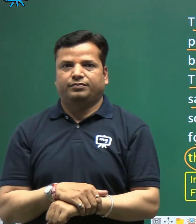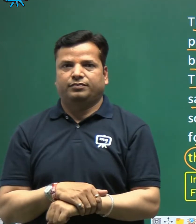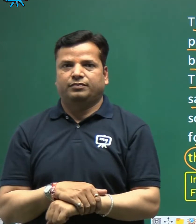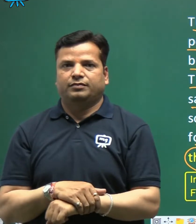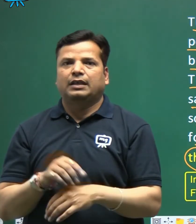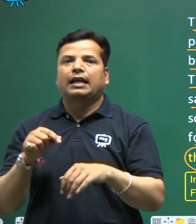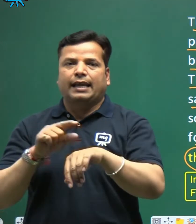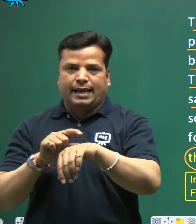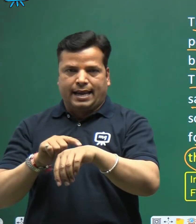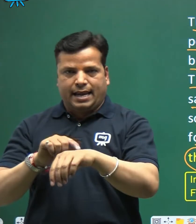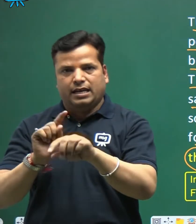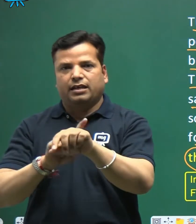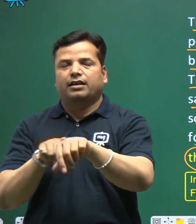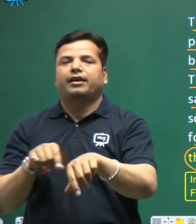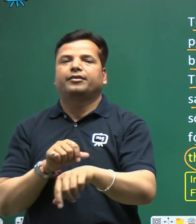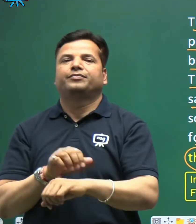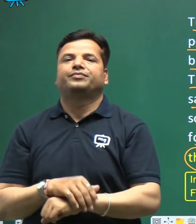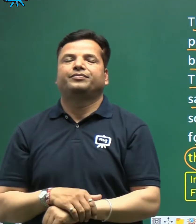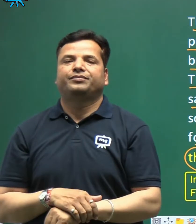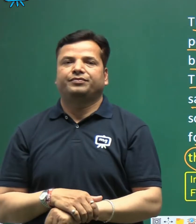in time.